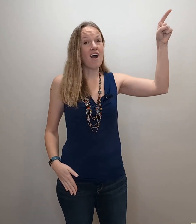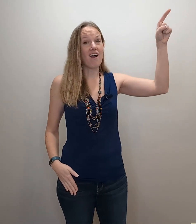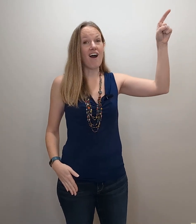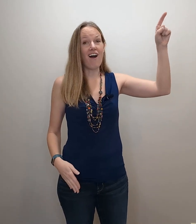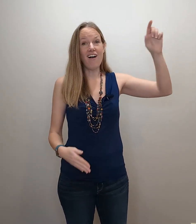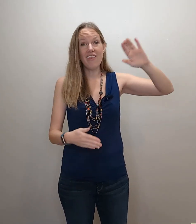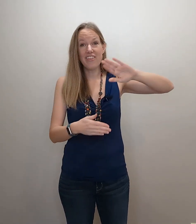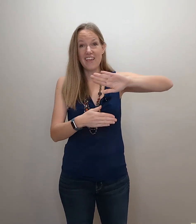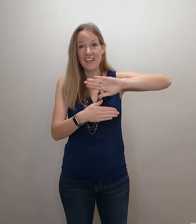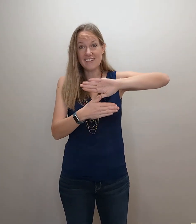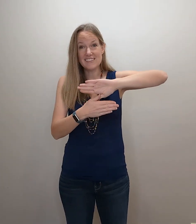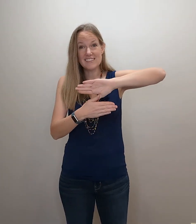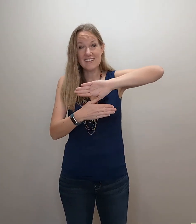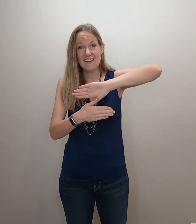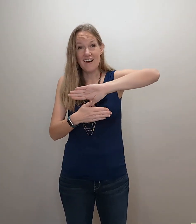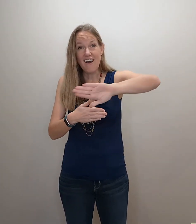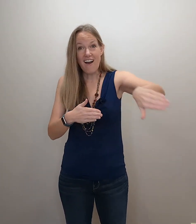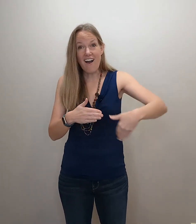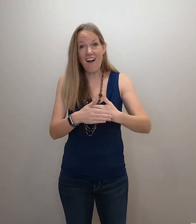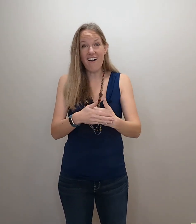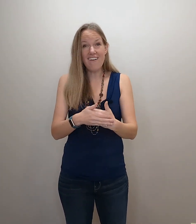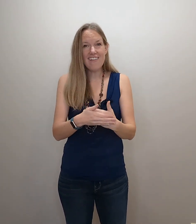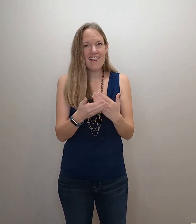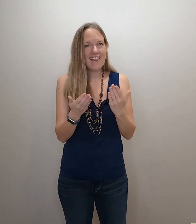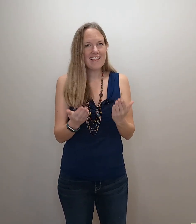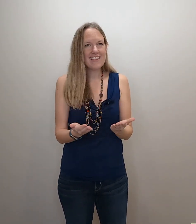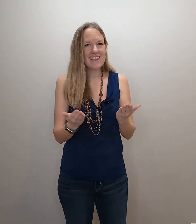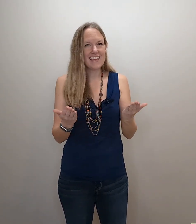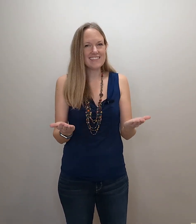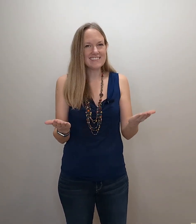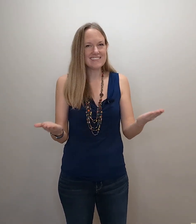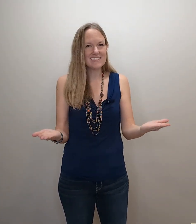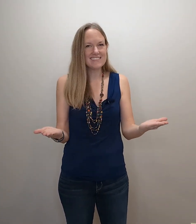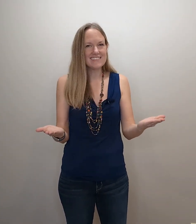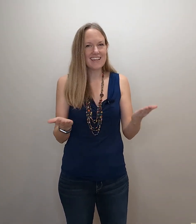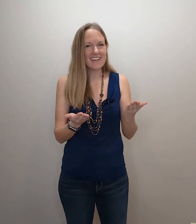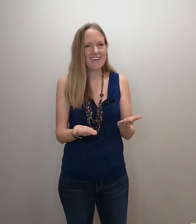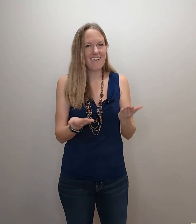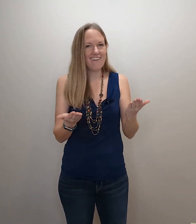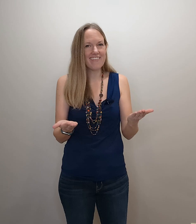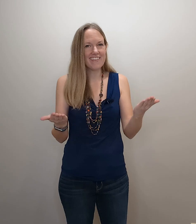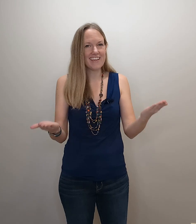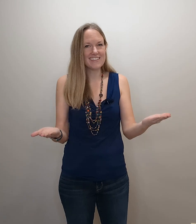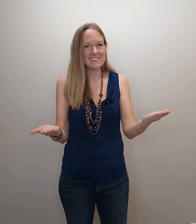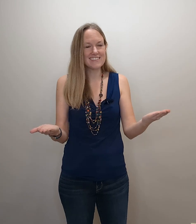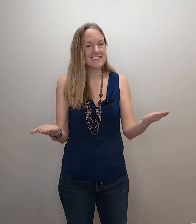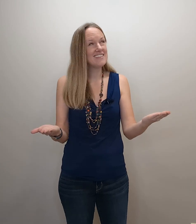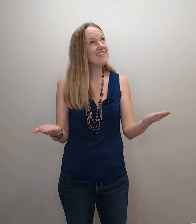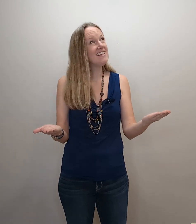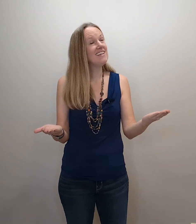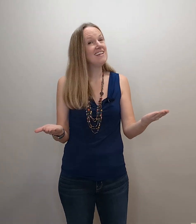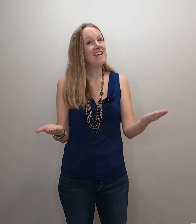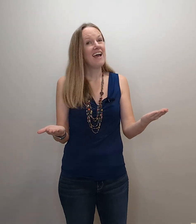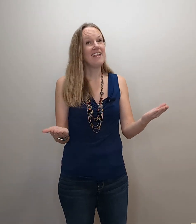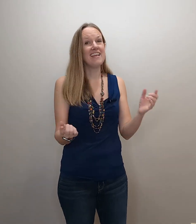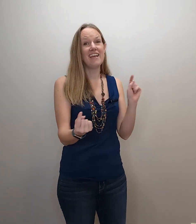are all things, all things. Okay, all things. And